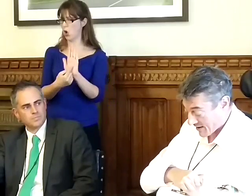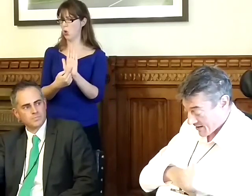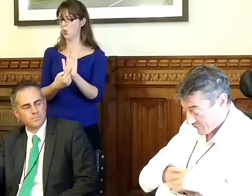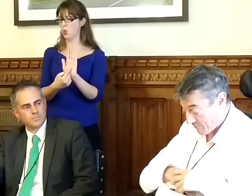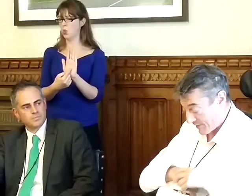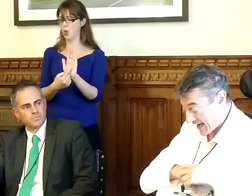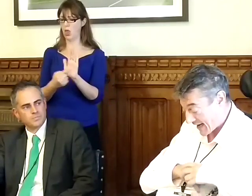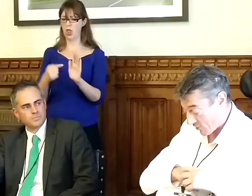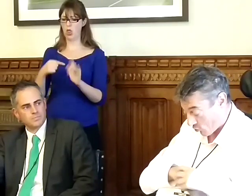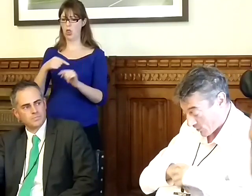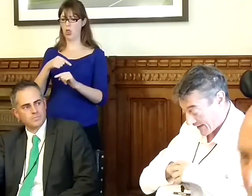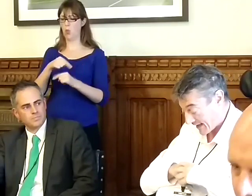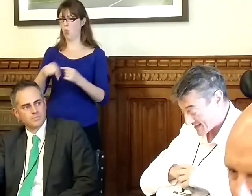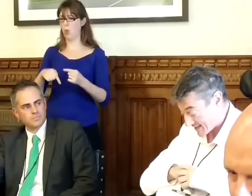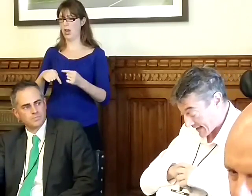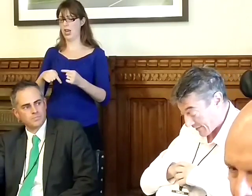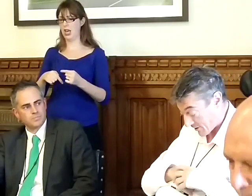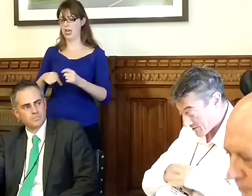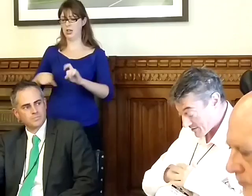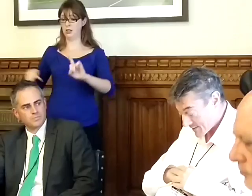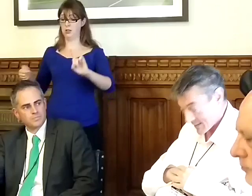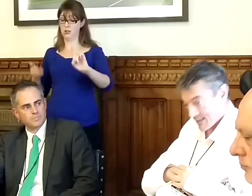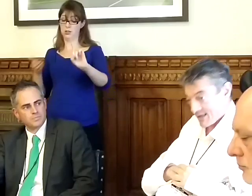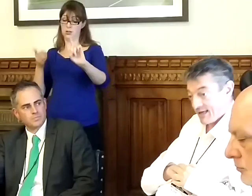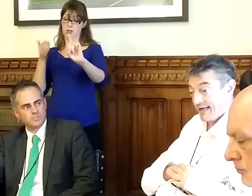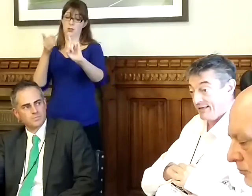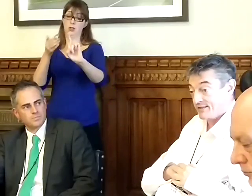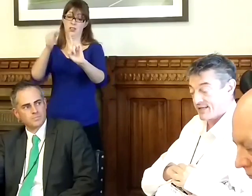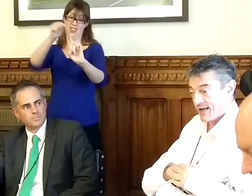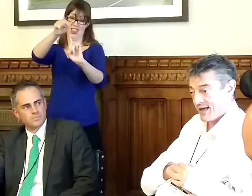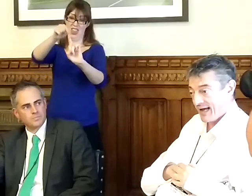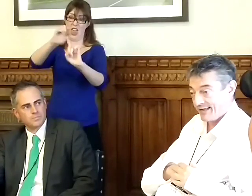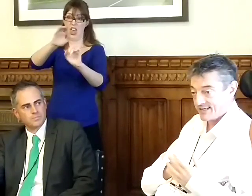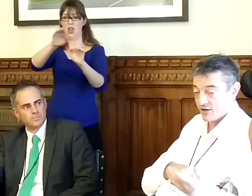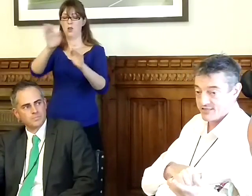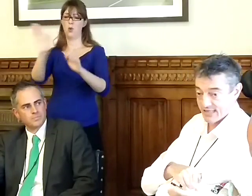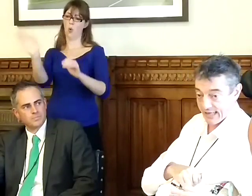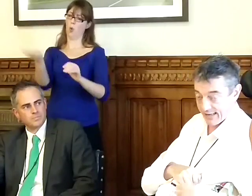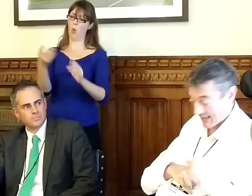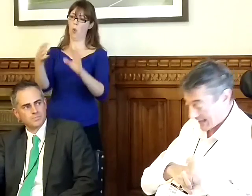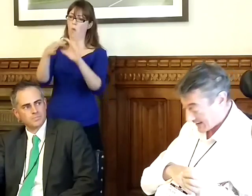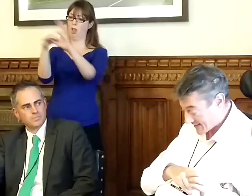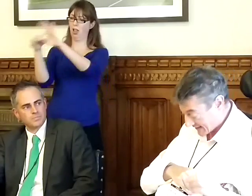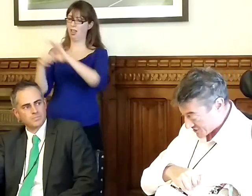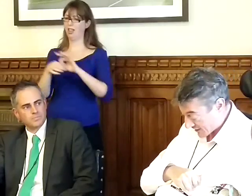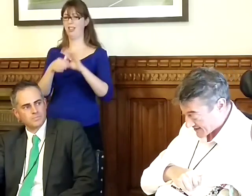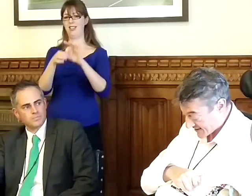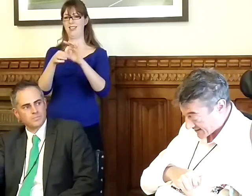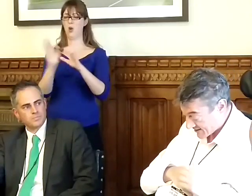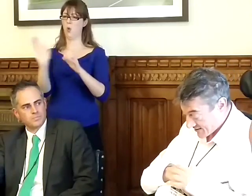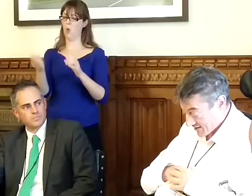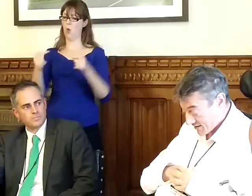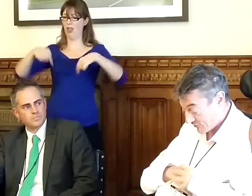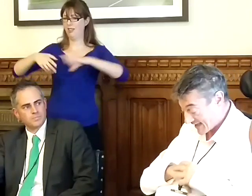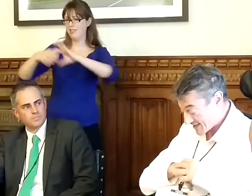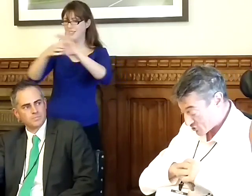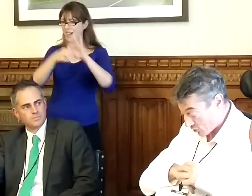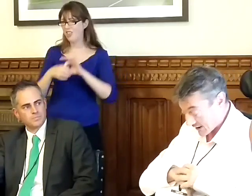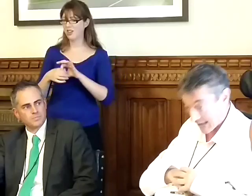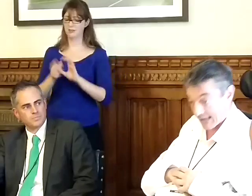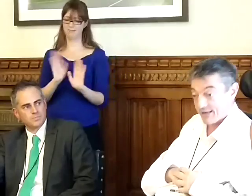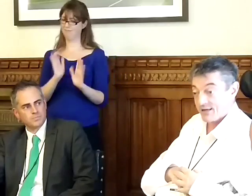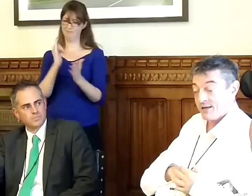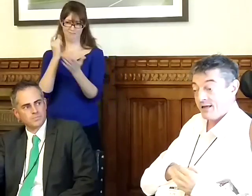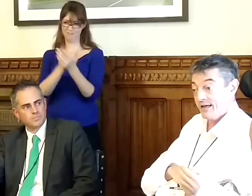we are so far away from being all in this together. And anecdotally and illustrated